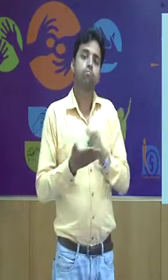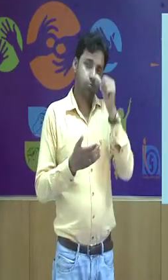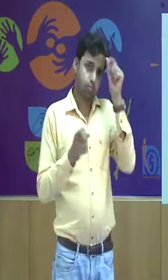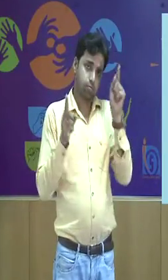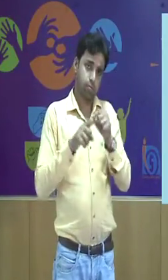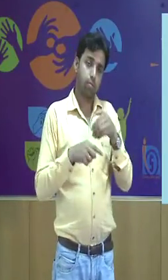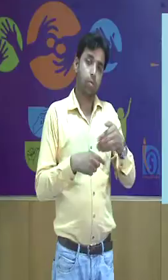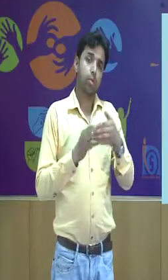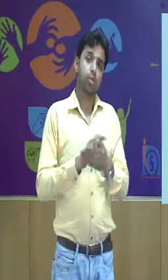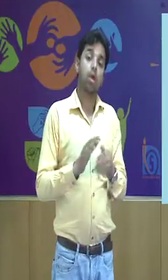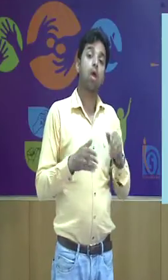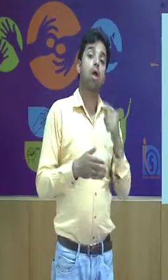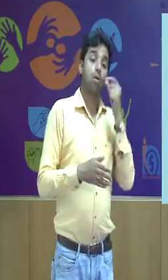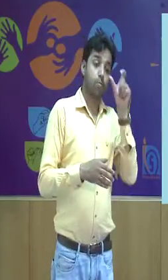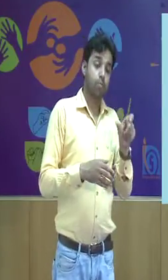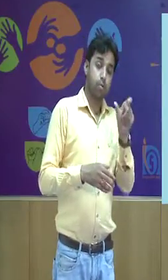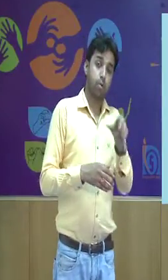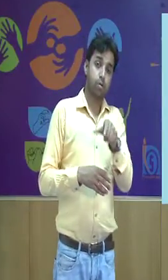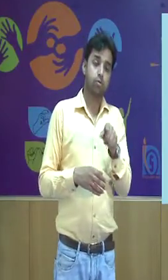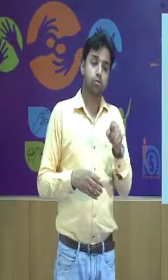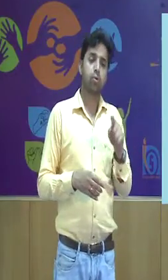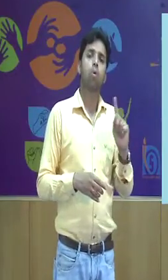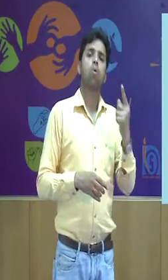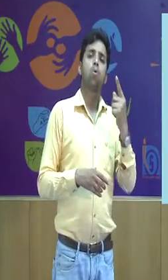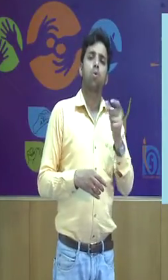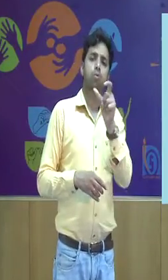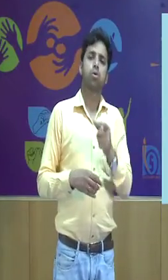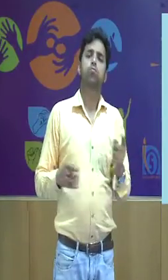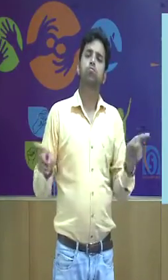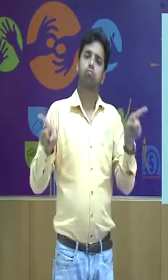in which a person married only one person at a time.